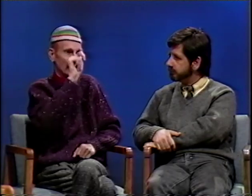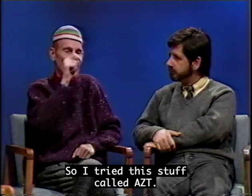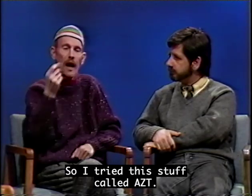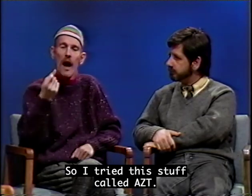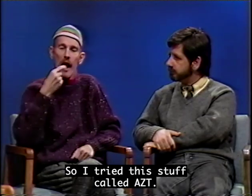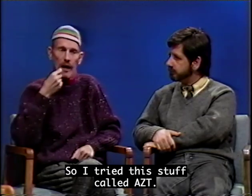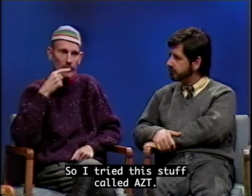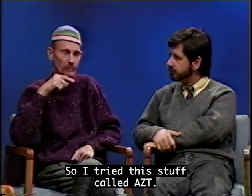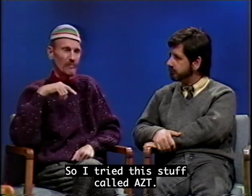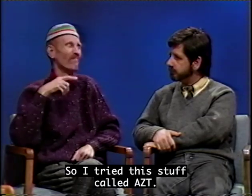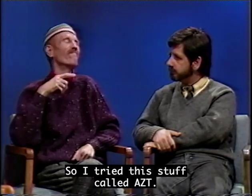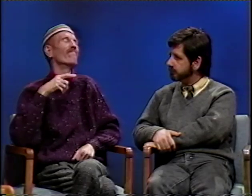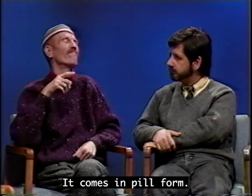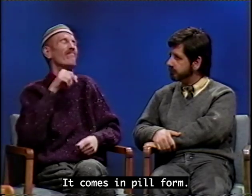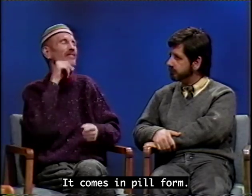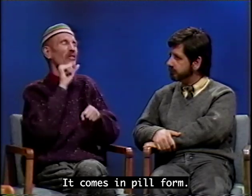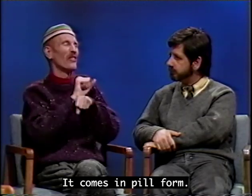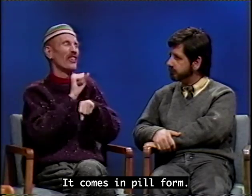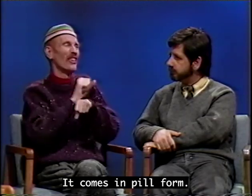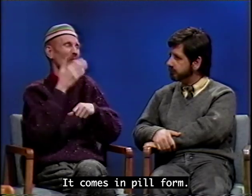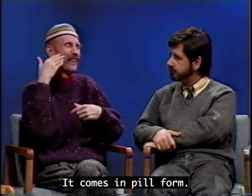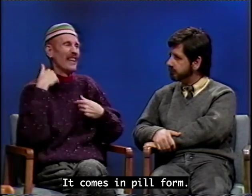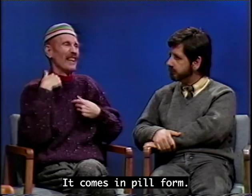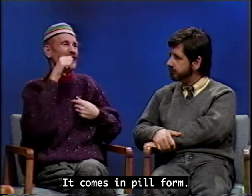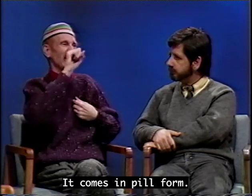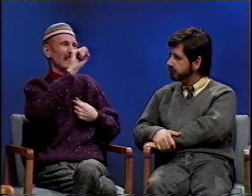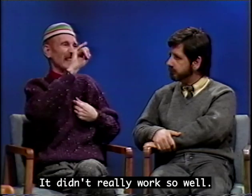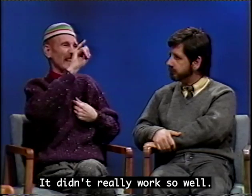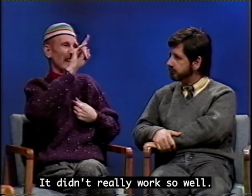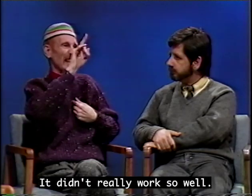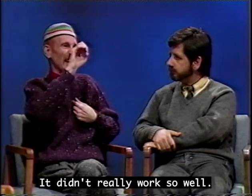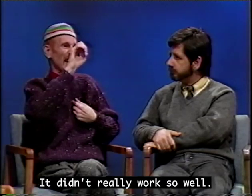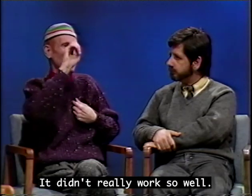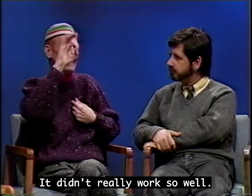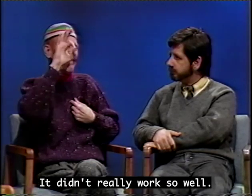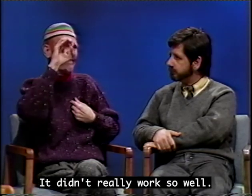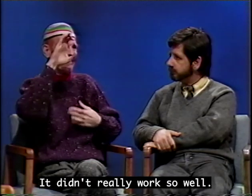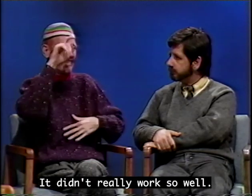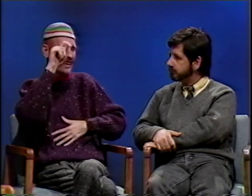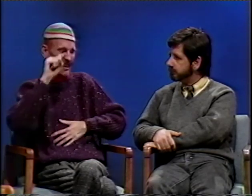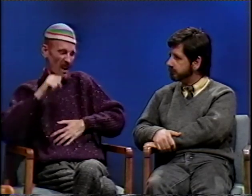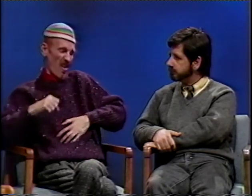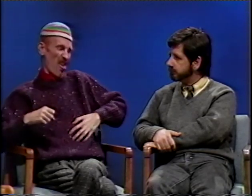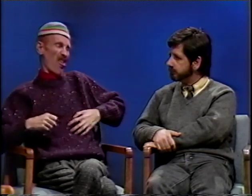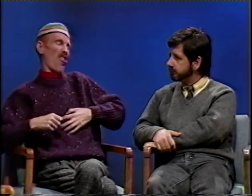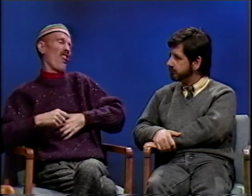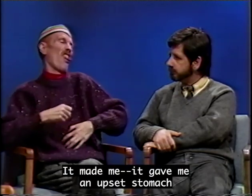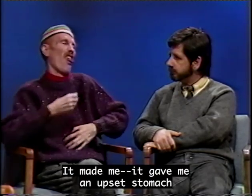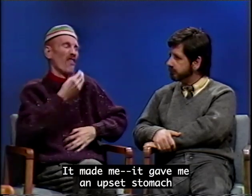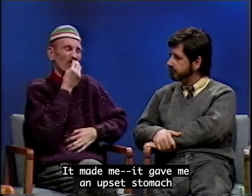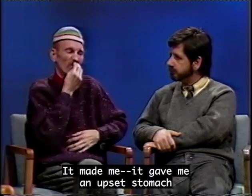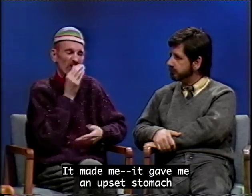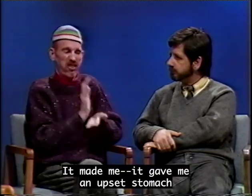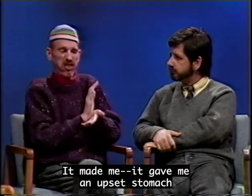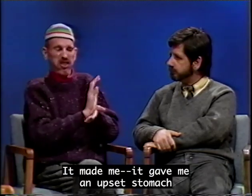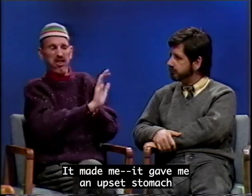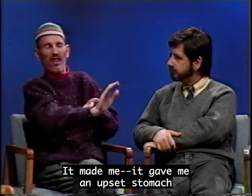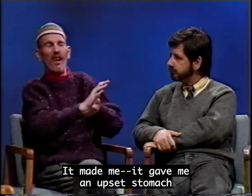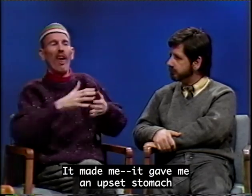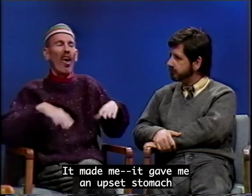So I tried this stuff called AZT. It comes in pill form. It didn't really work so well. It made me, gave me an upset stomach